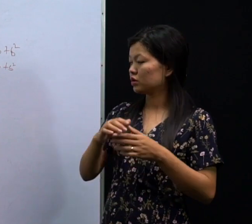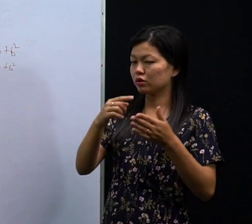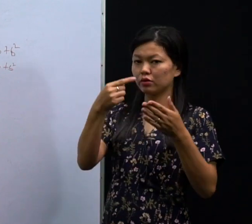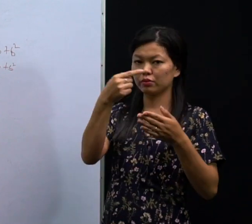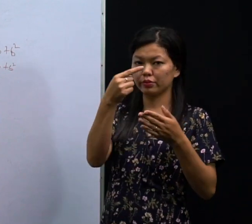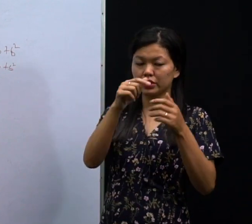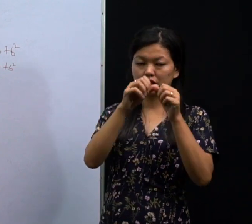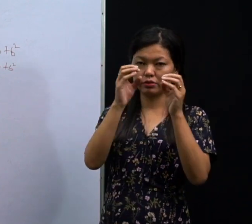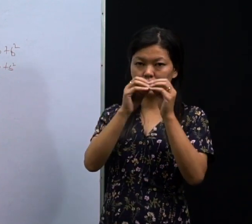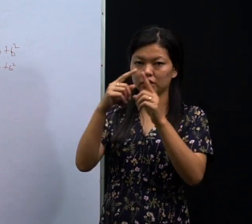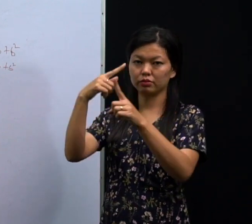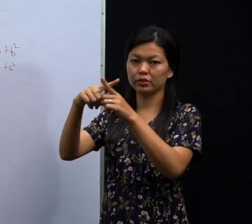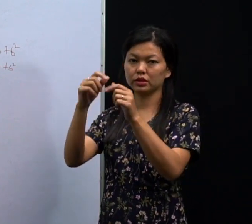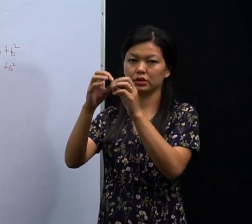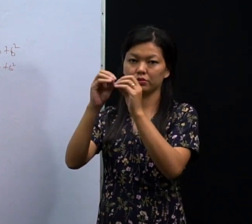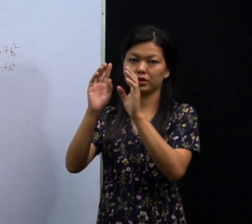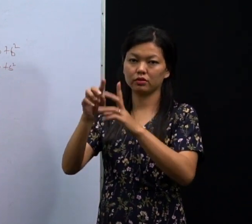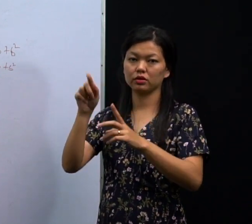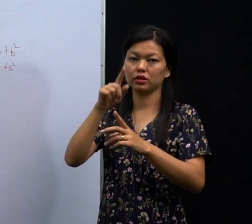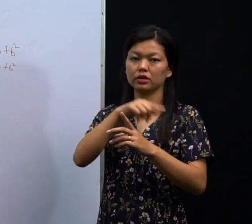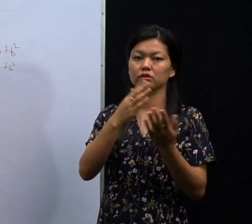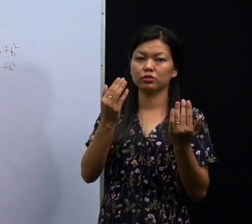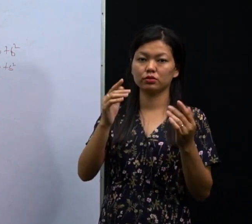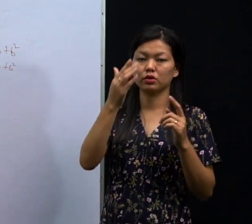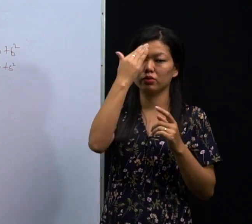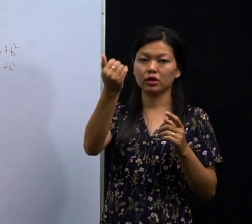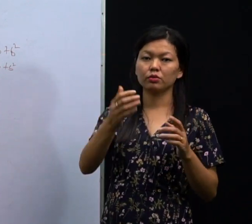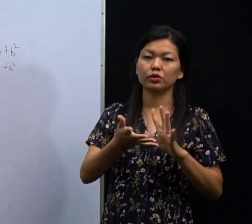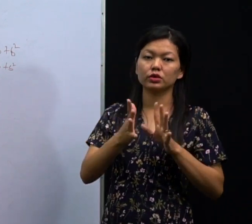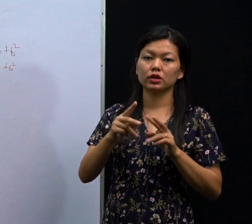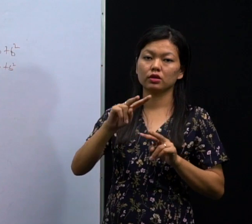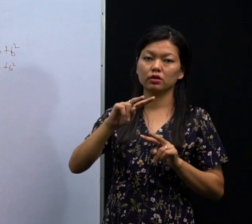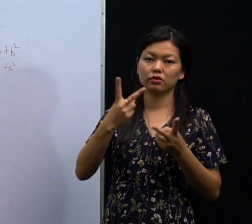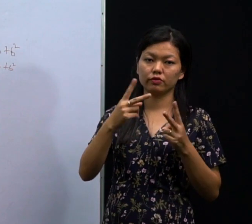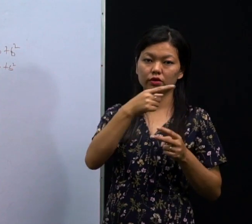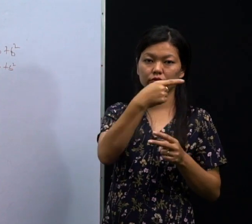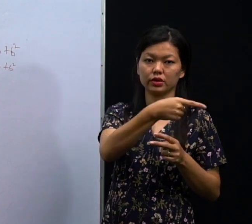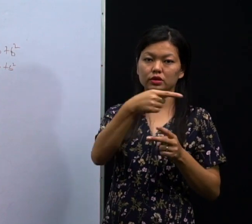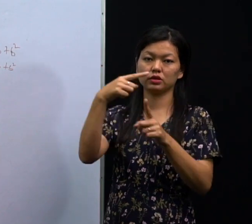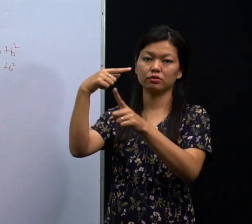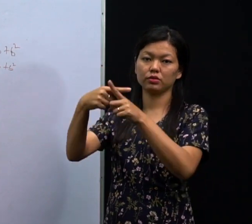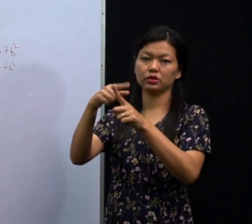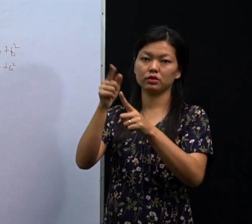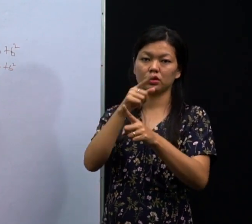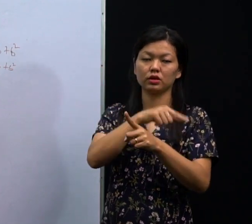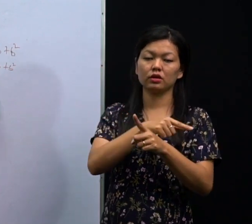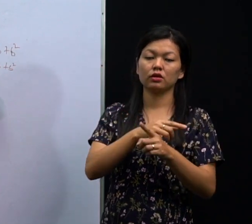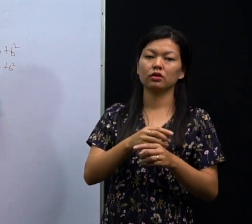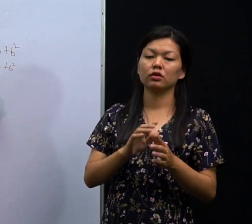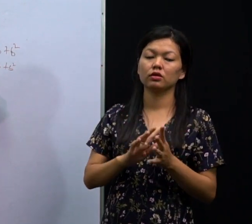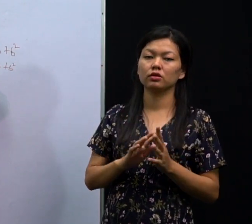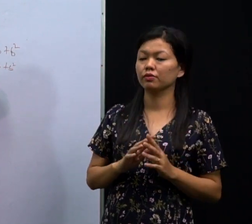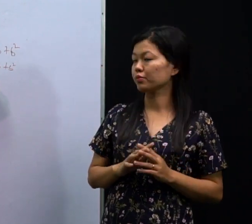how much you get? A square minus b square. This is, we cannot say plus because whatever the number, that before we can consider the sign. So what are you getting